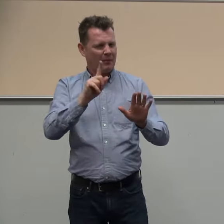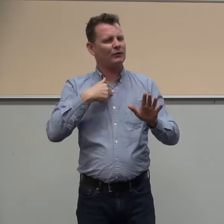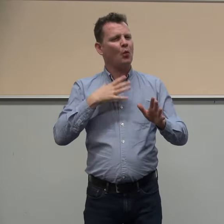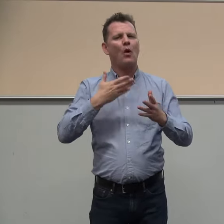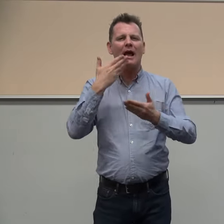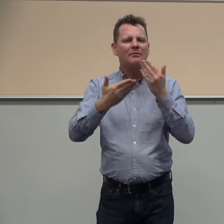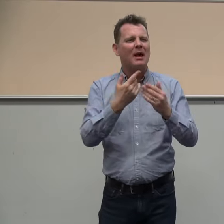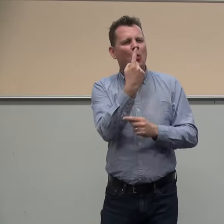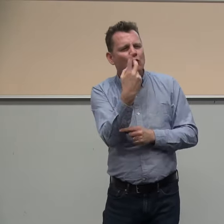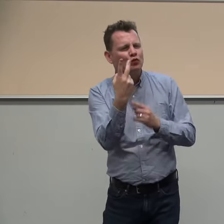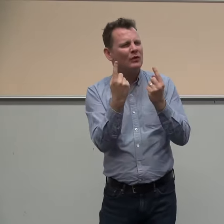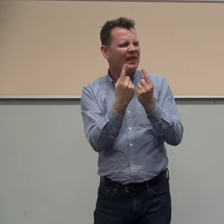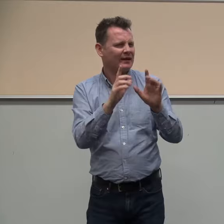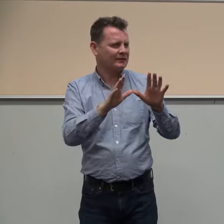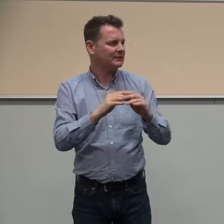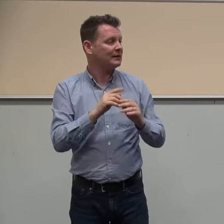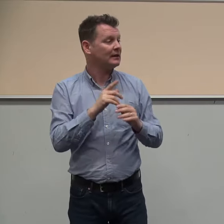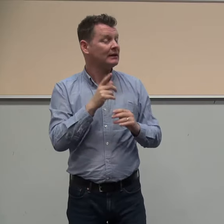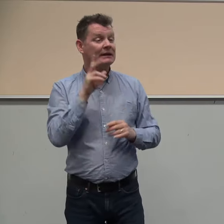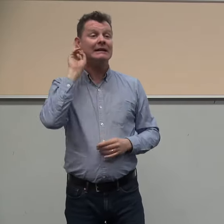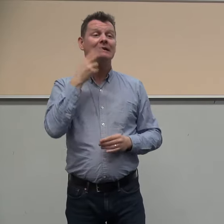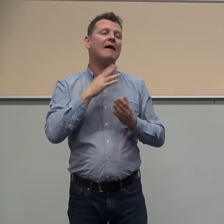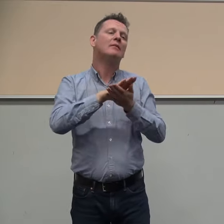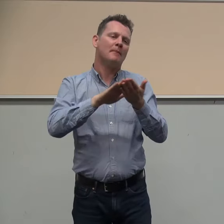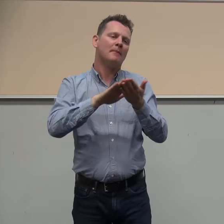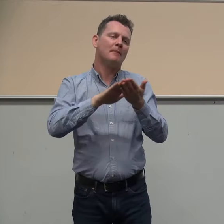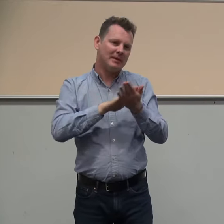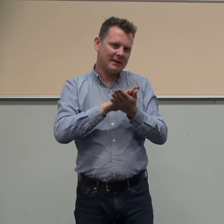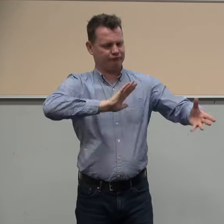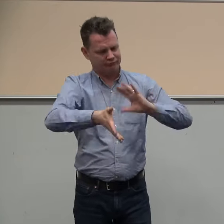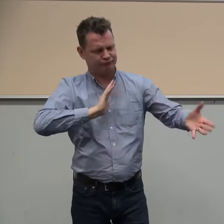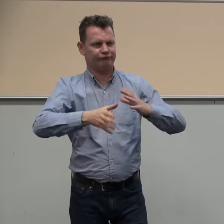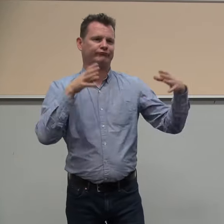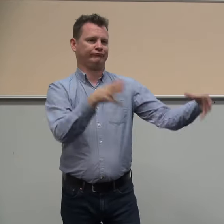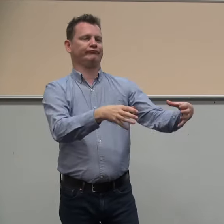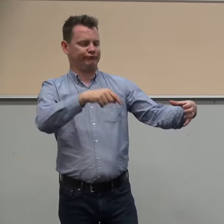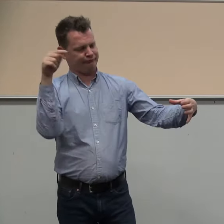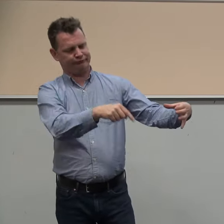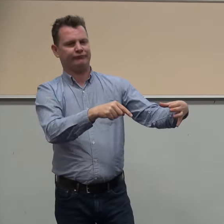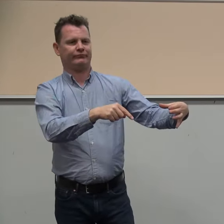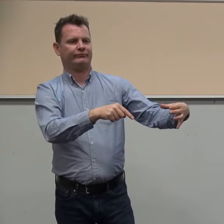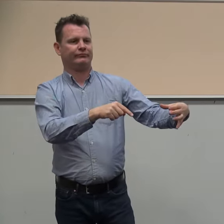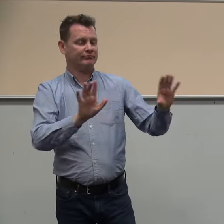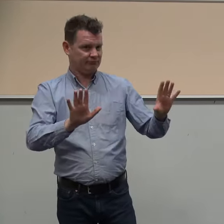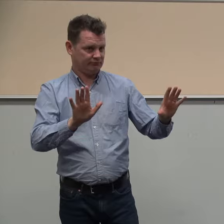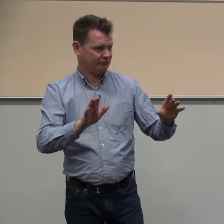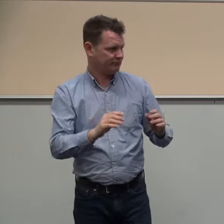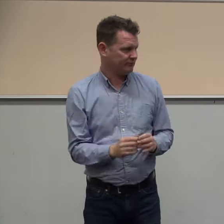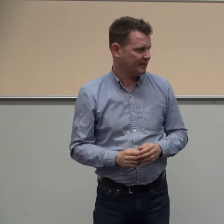from. By deaf, I mean sign language. A group, a community in